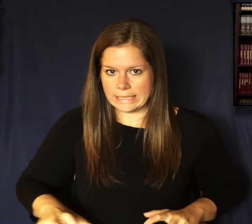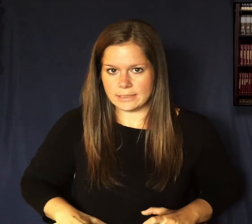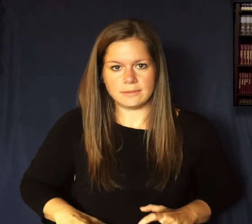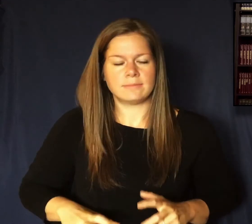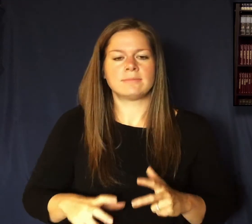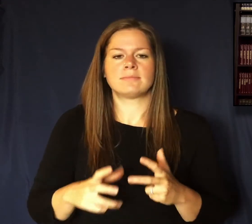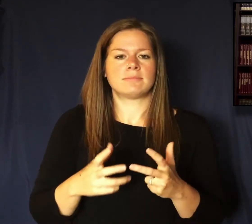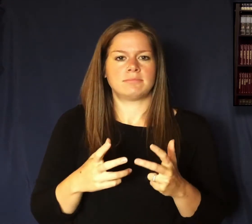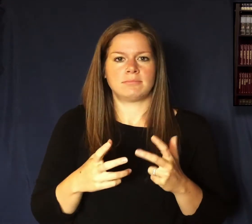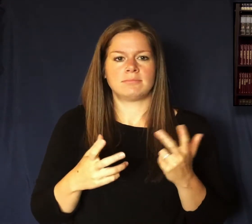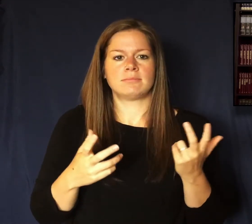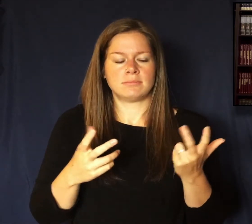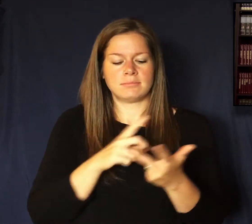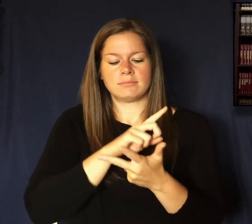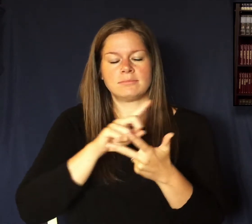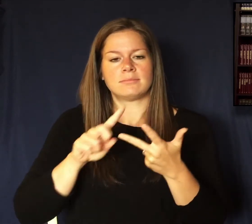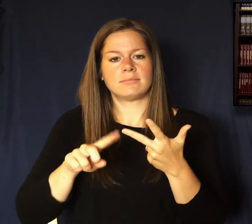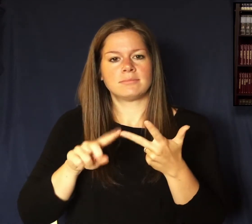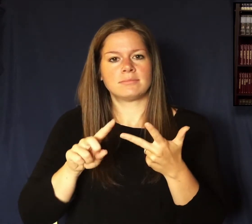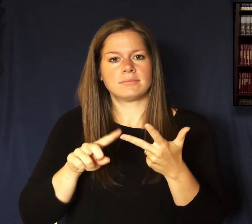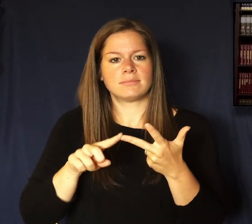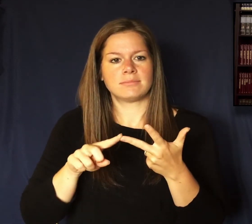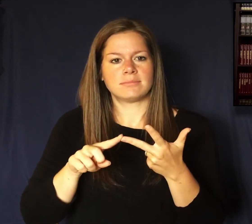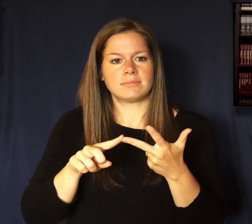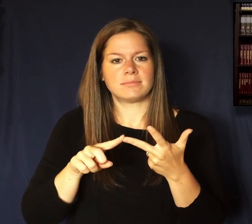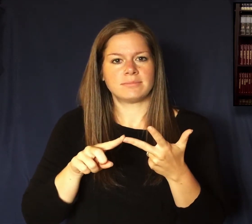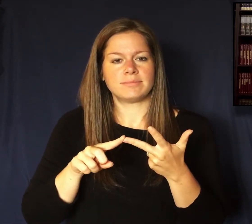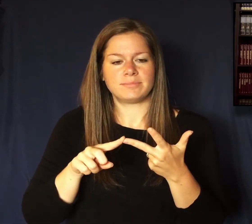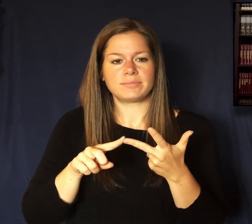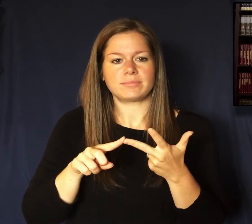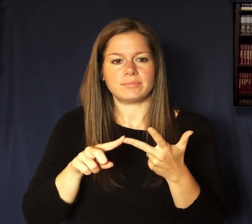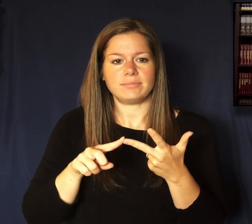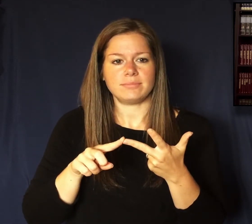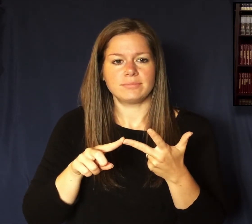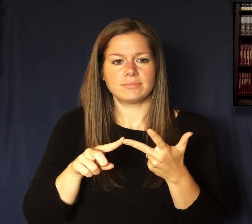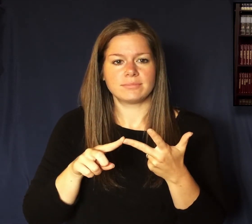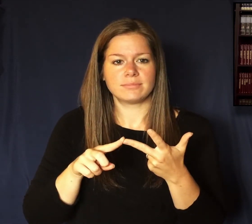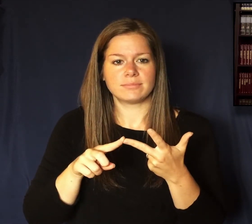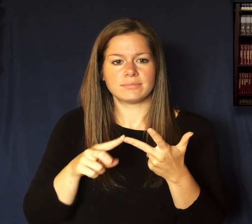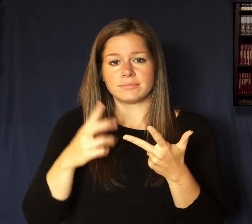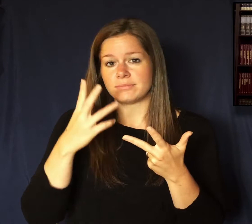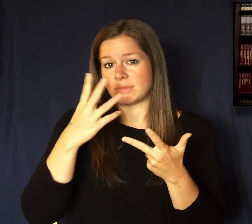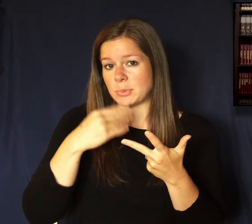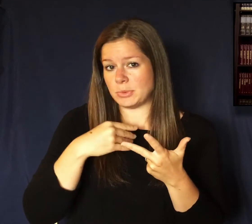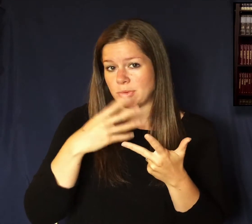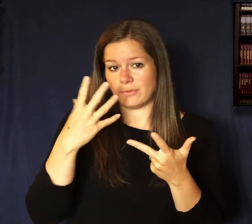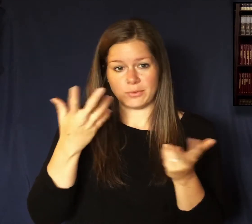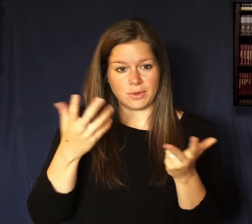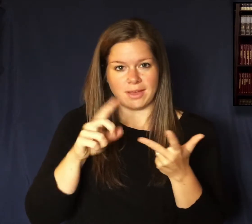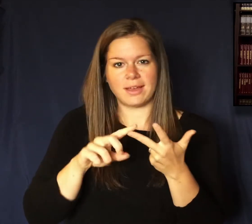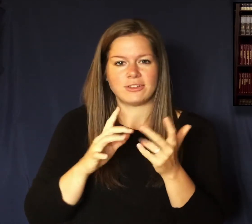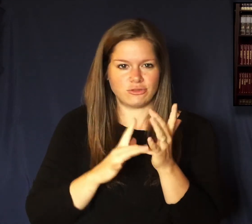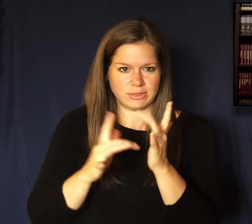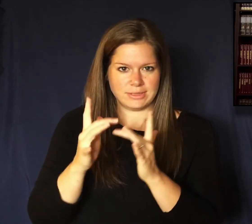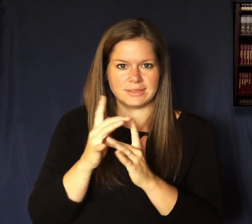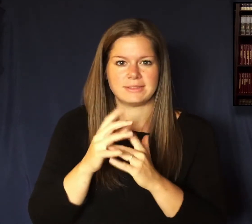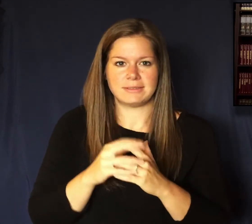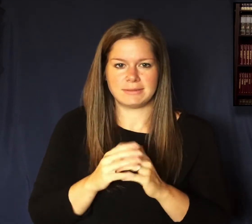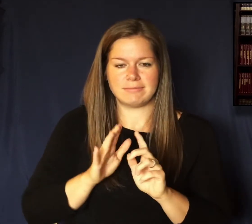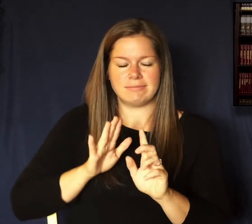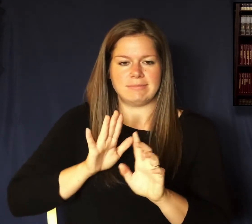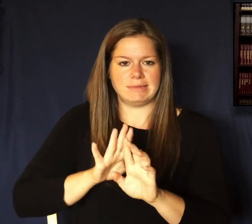him. Another beautiful contrast, though a sad one, but beautiful to see how this whole picture is shaping up,